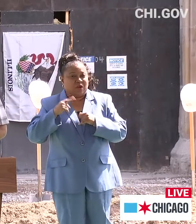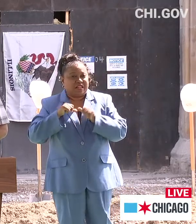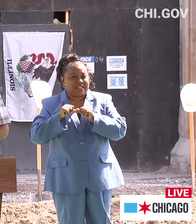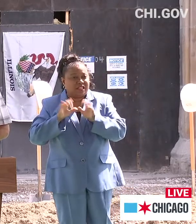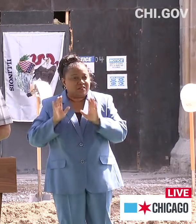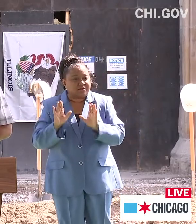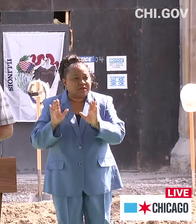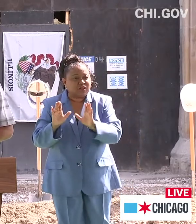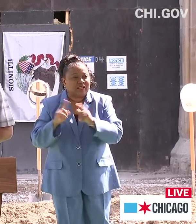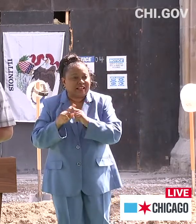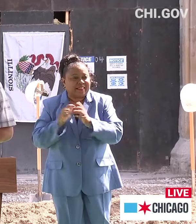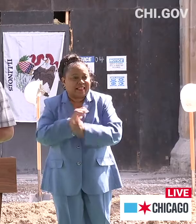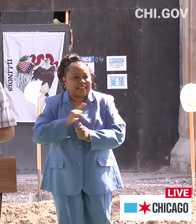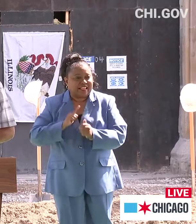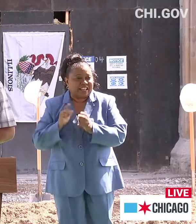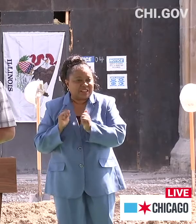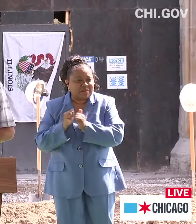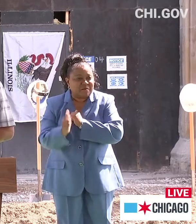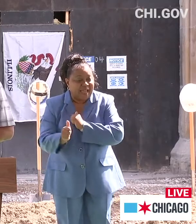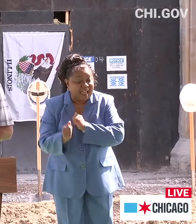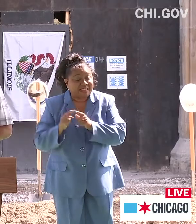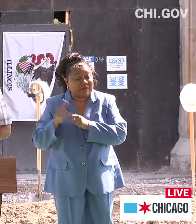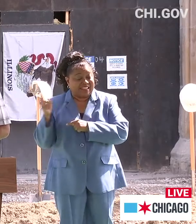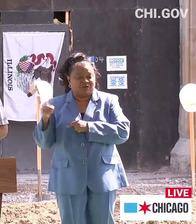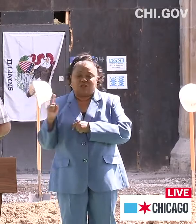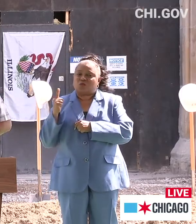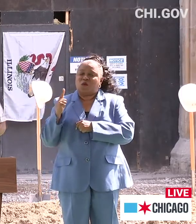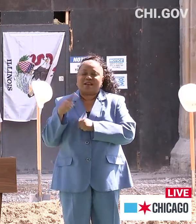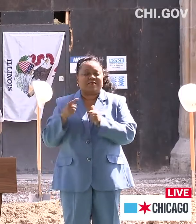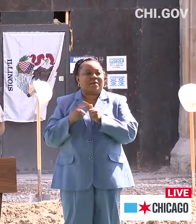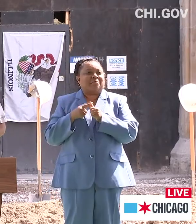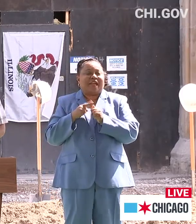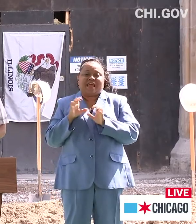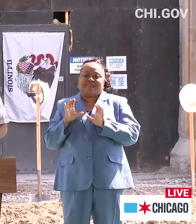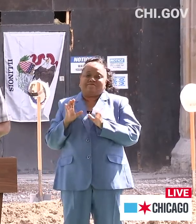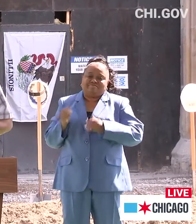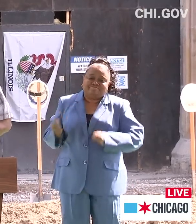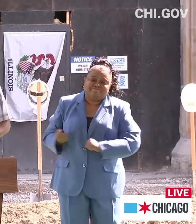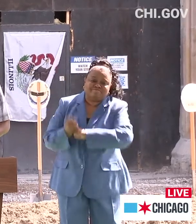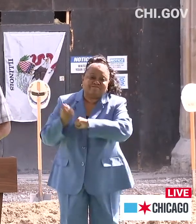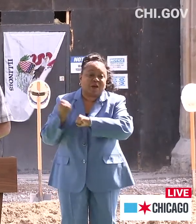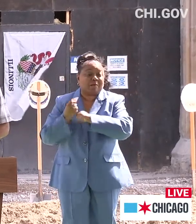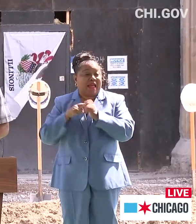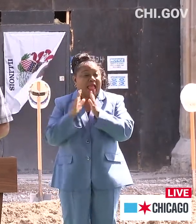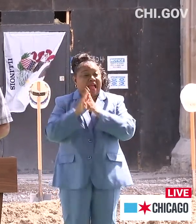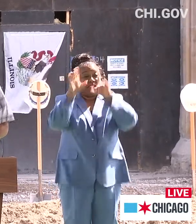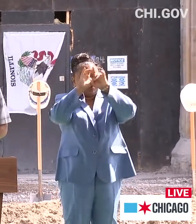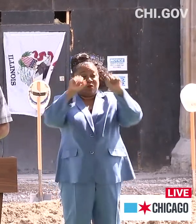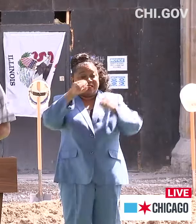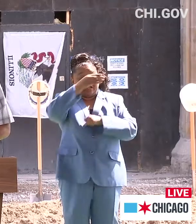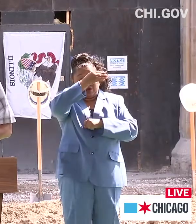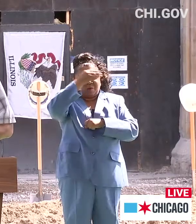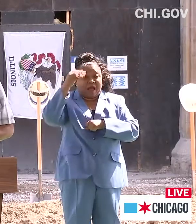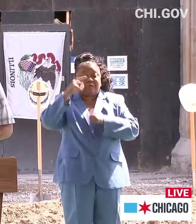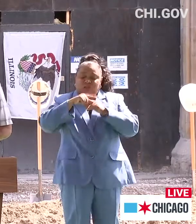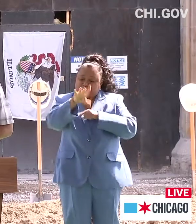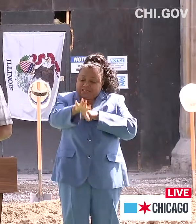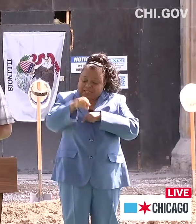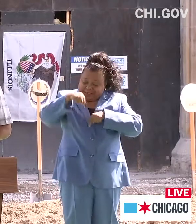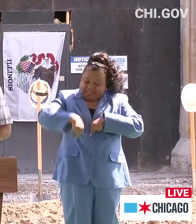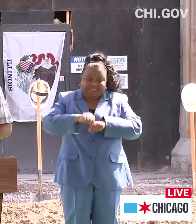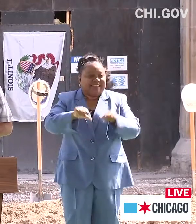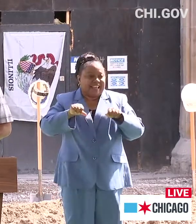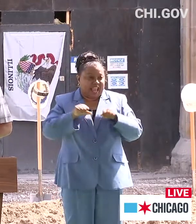continue to push to get that legislation passed, but he was one of the main forces behind asking President Barack Obama to designate